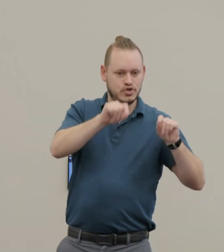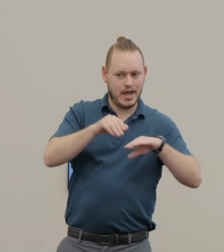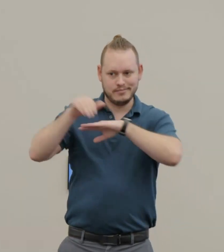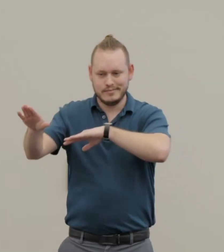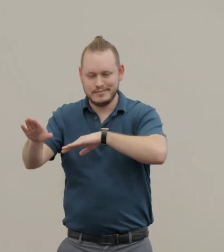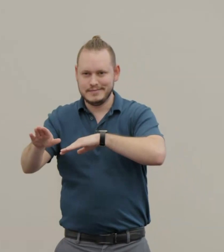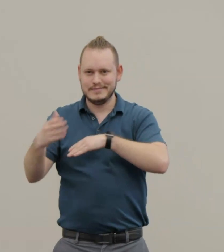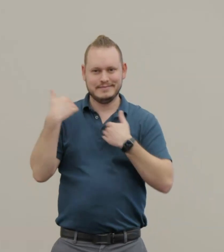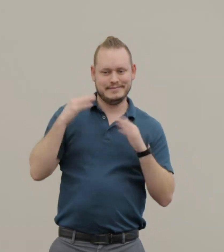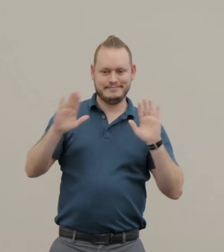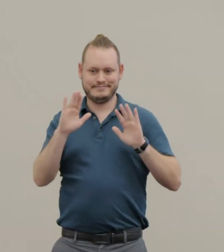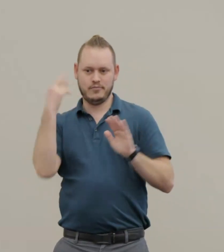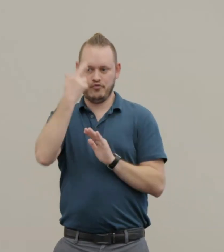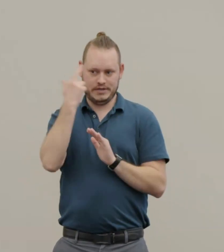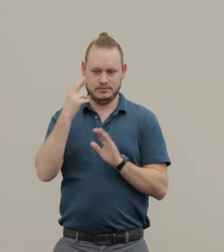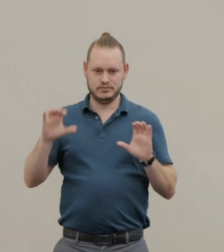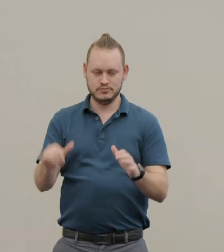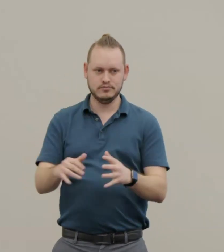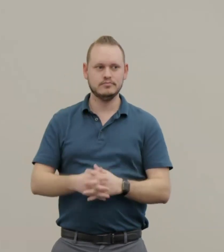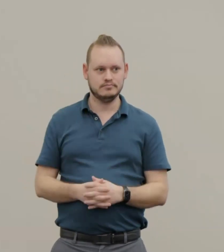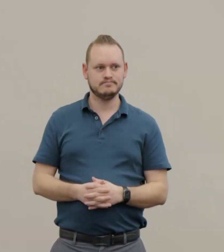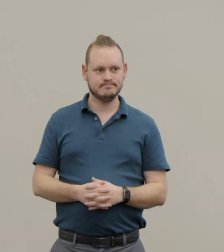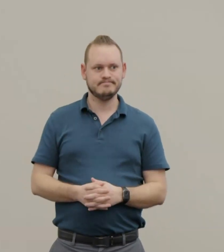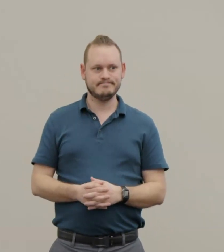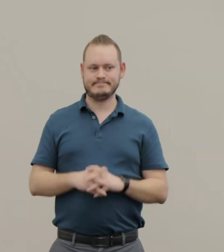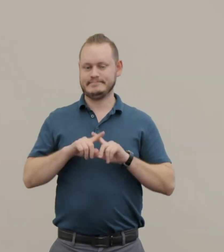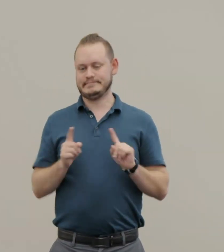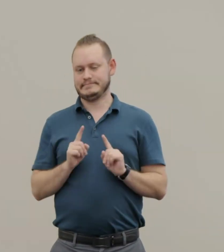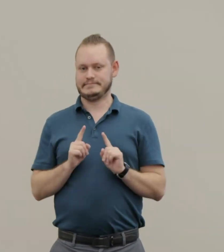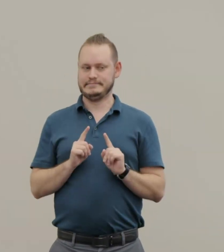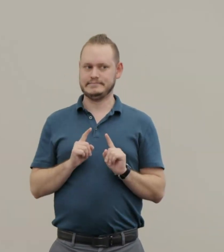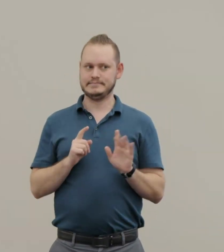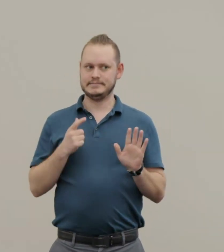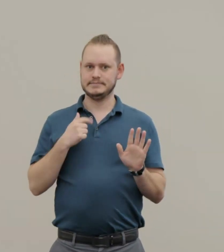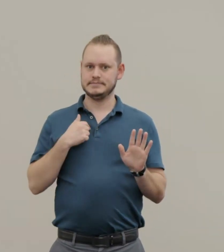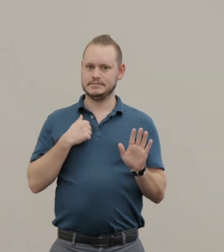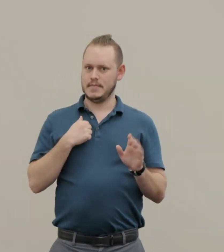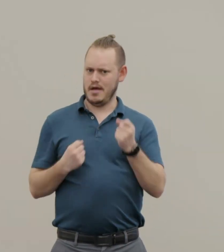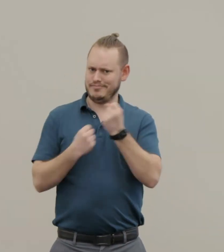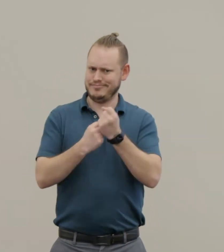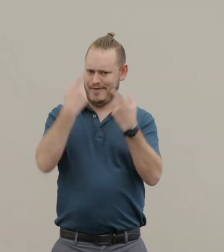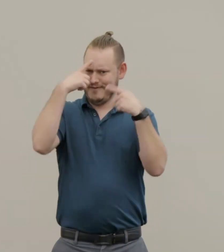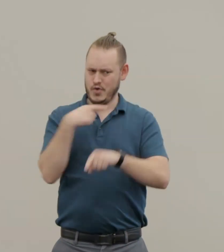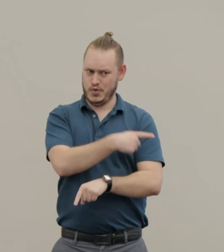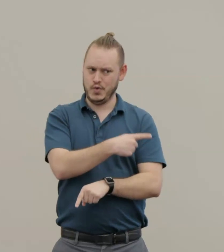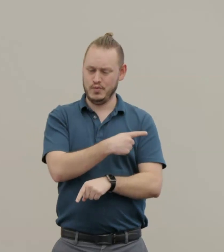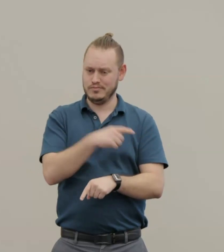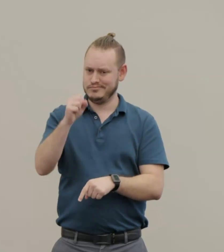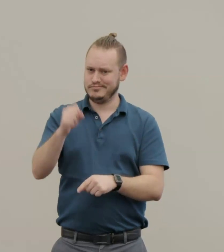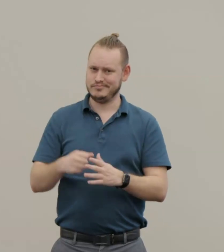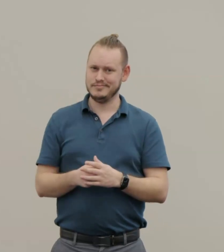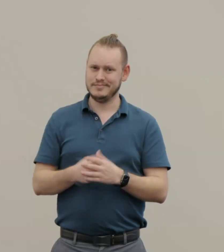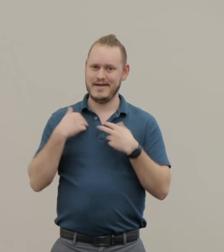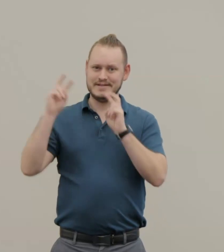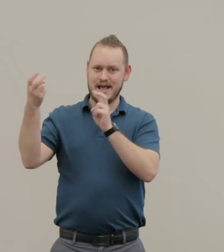So That's there fair. are reasons to do it. Yep. But I'm 100% on page with you. And Yeah. there's a Title